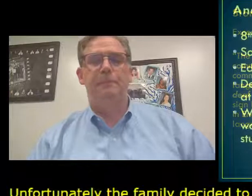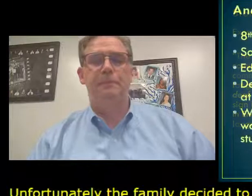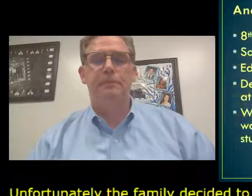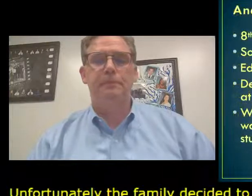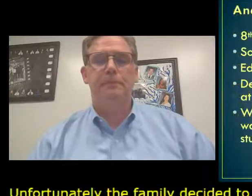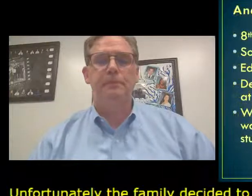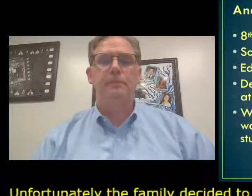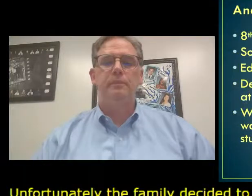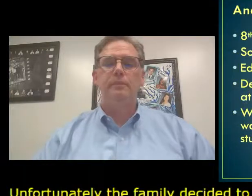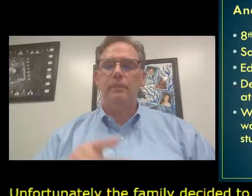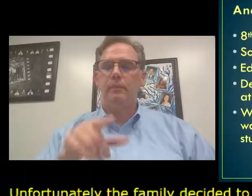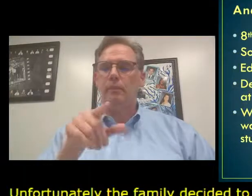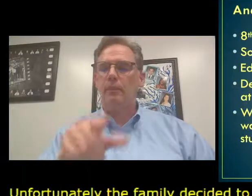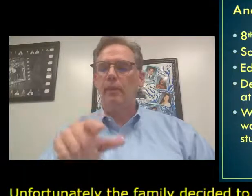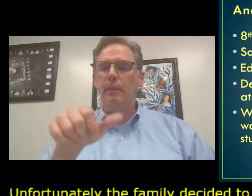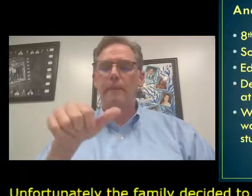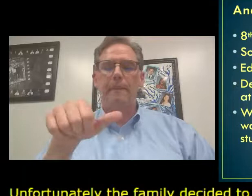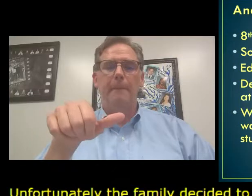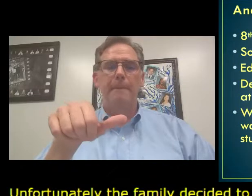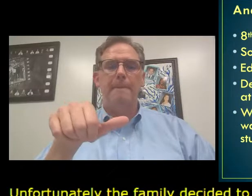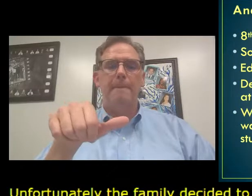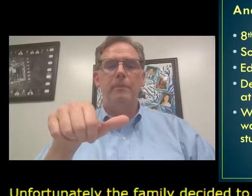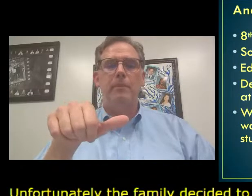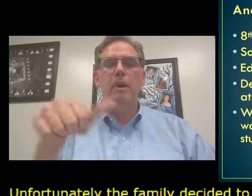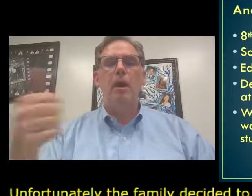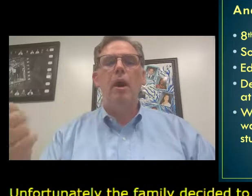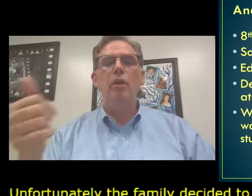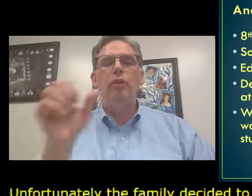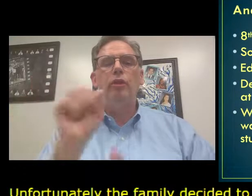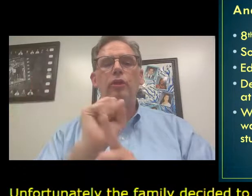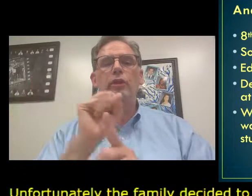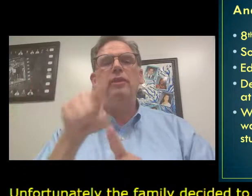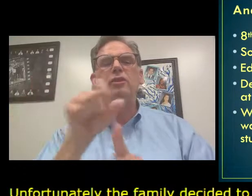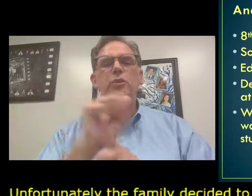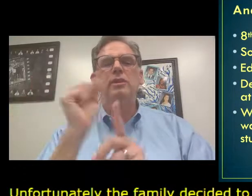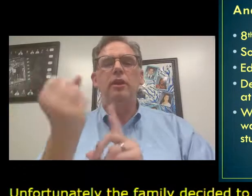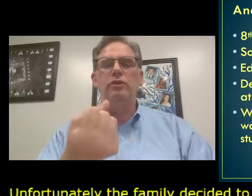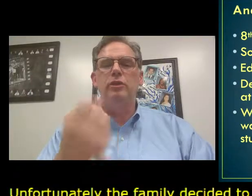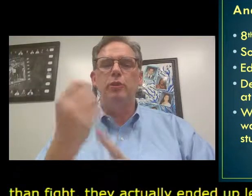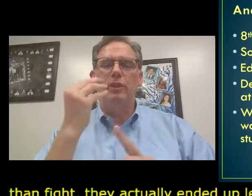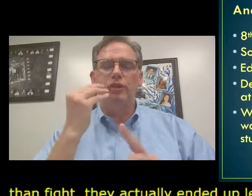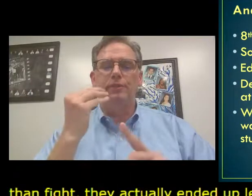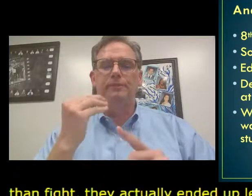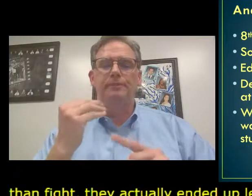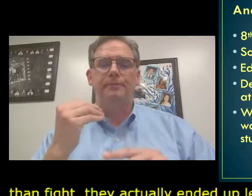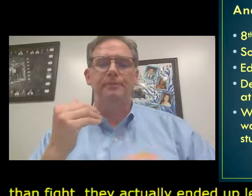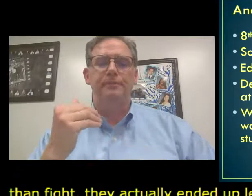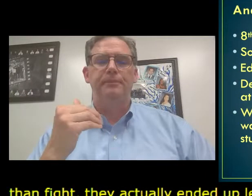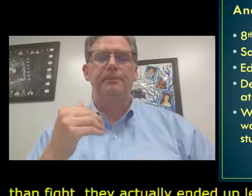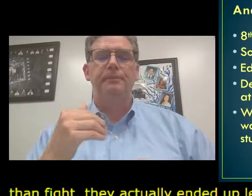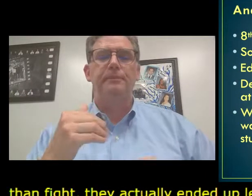That was an interpreter error. The family decided to go along with it. They did not. They chose to leave the district.